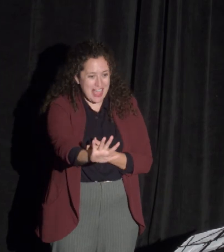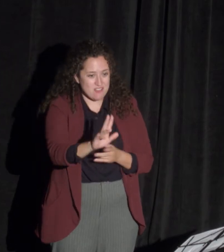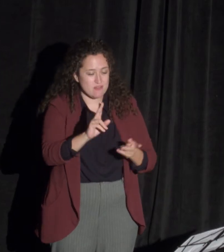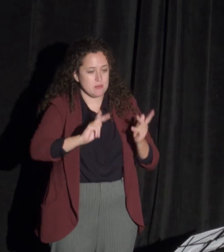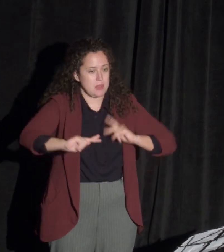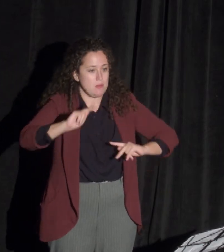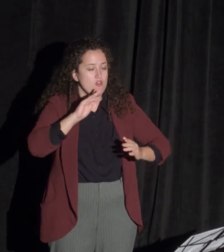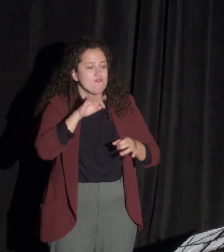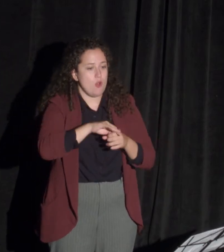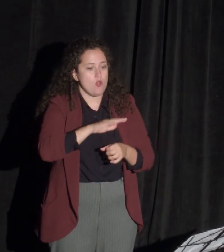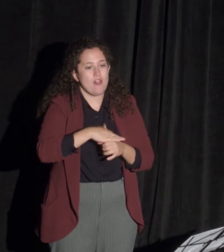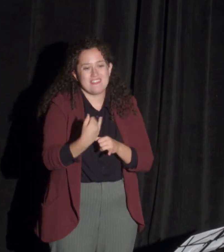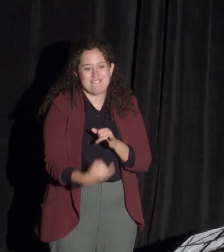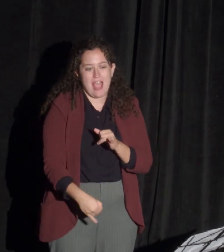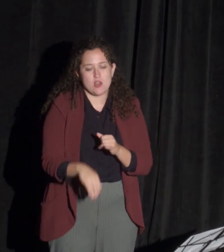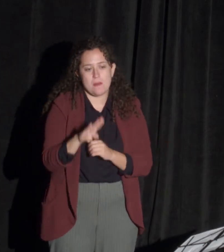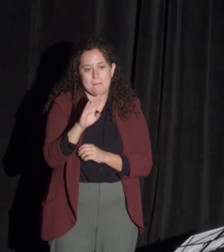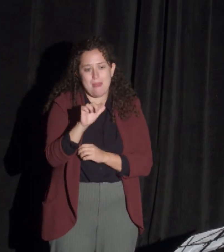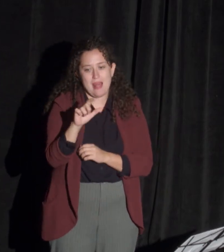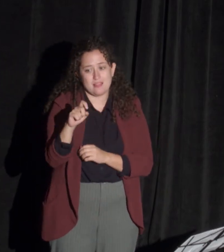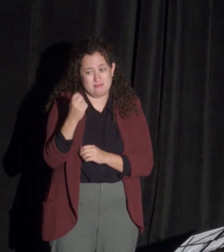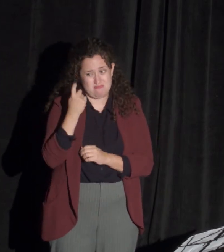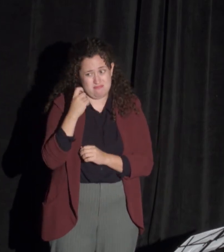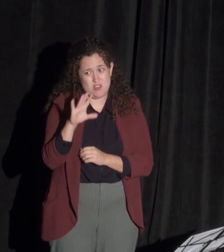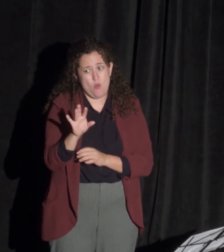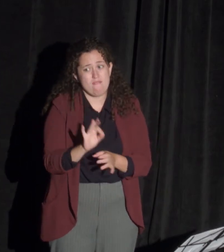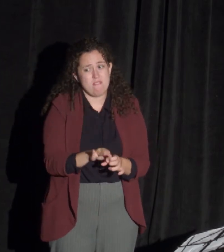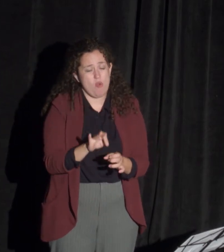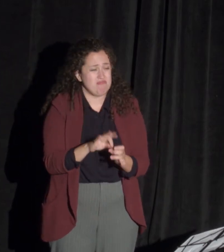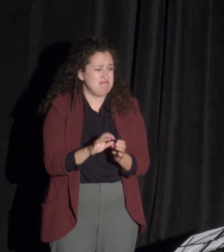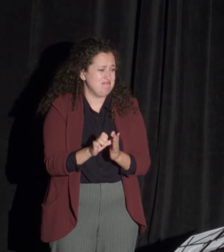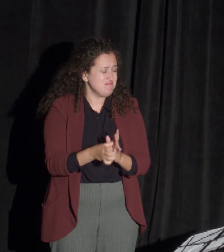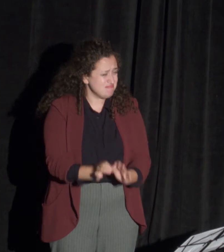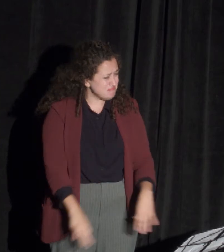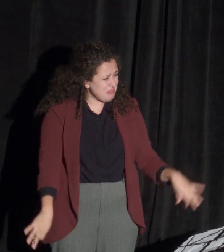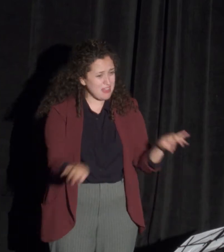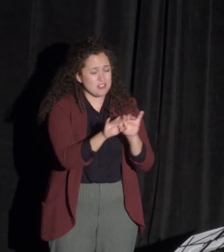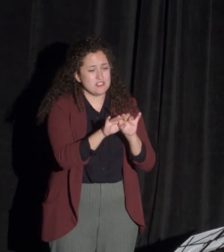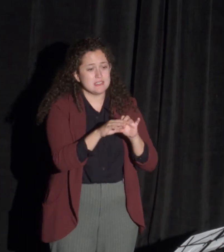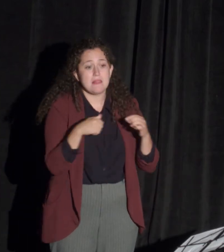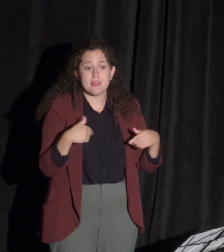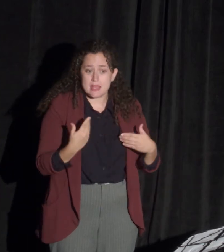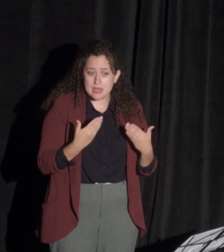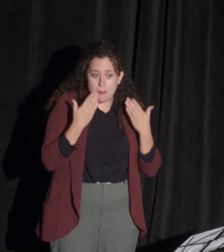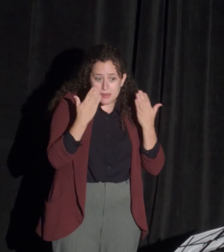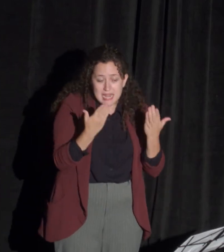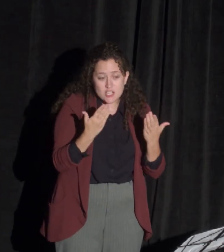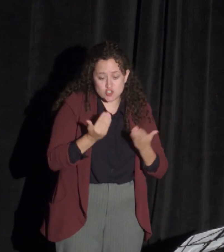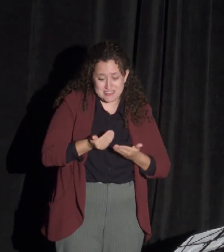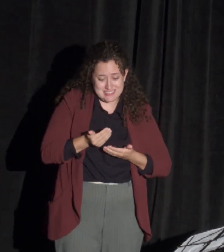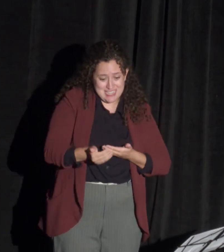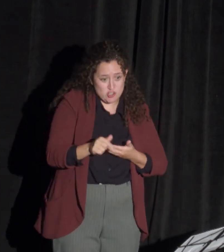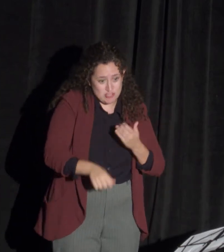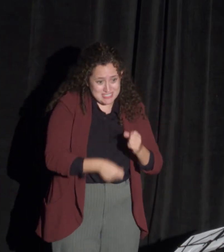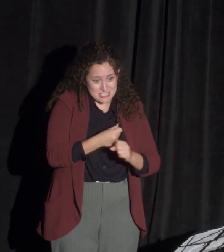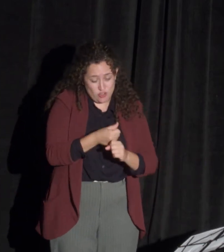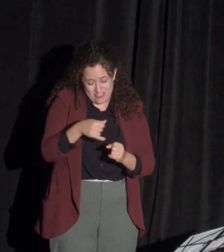Your vote really matters. At the nomination stage this year, the final spot on the ballot was decided by